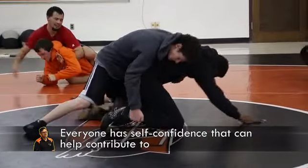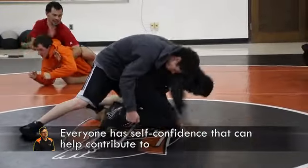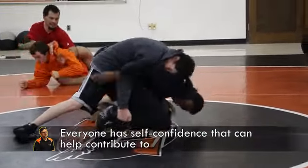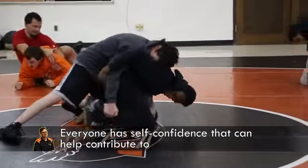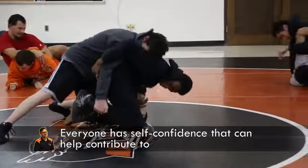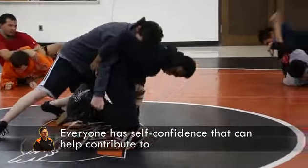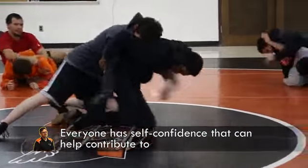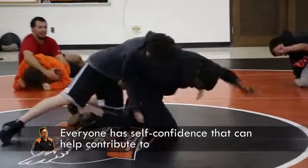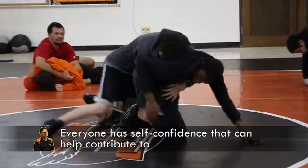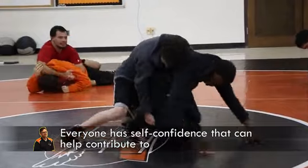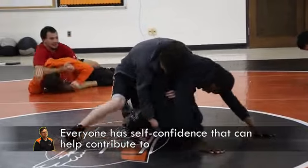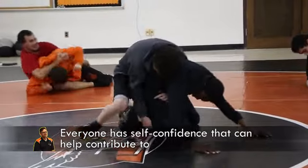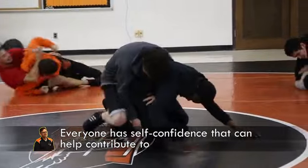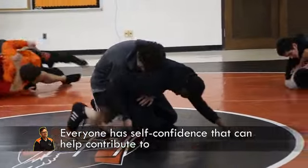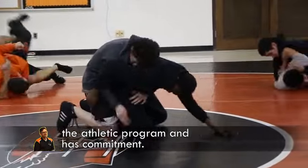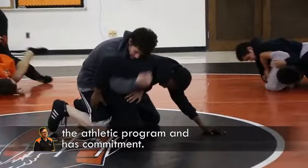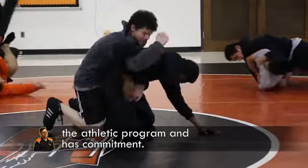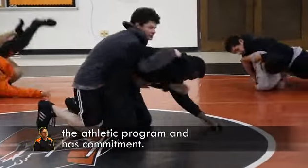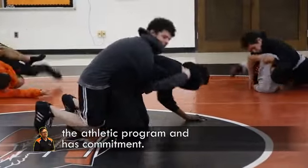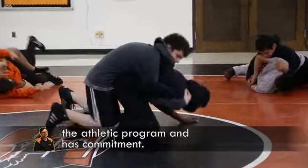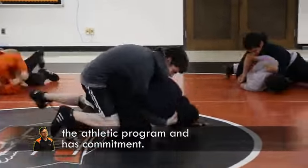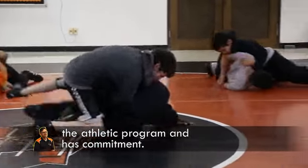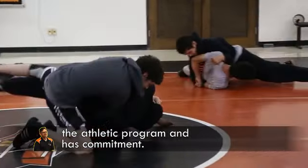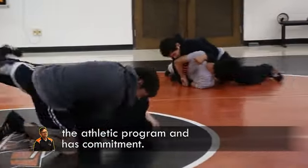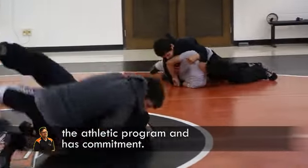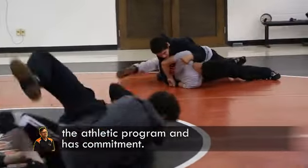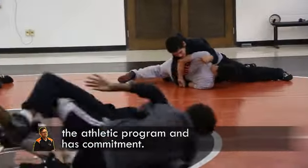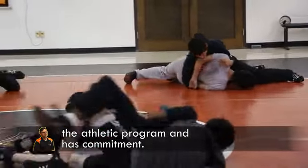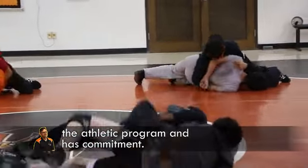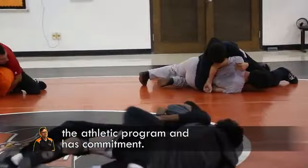Everyone has self-confidence that can help contribute to the athletic program and has commitment.